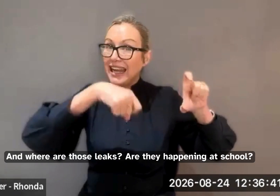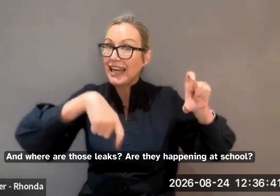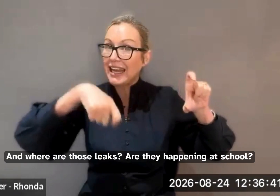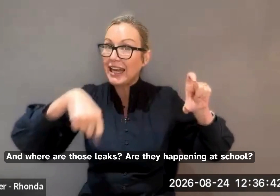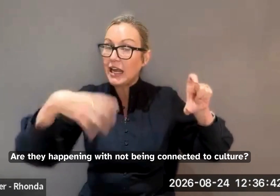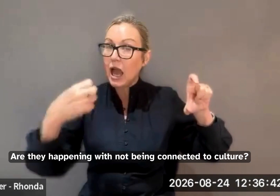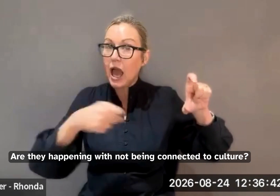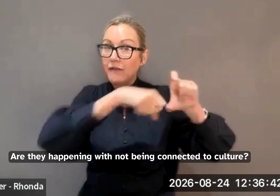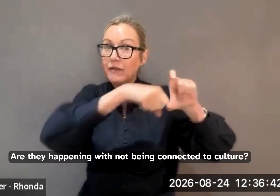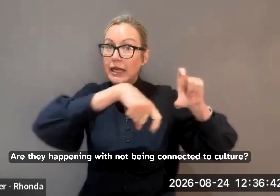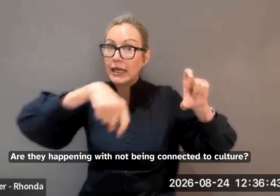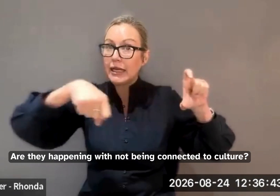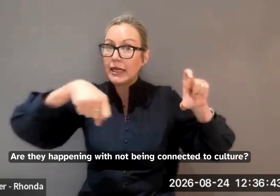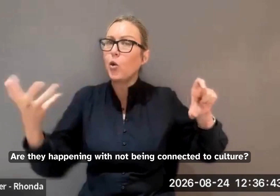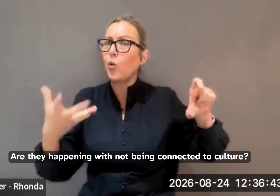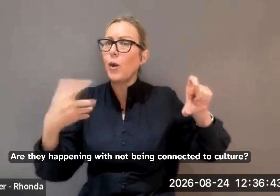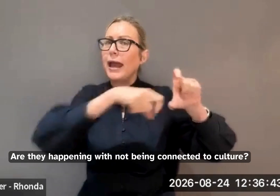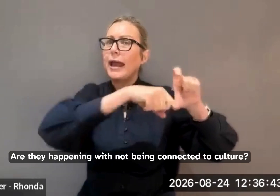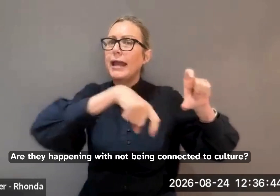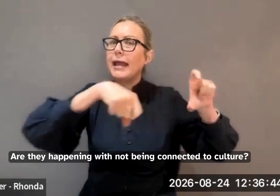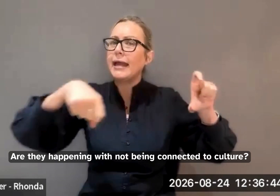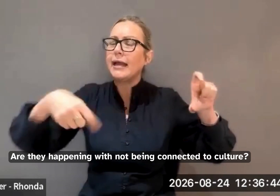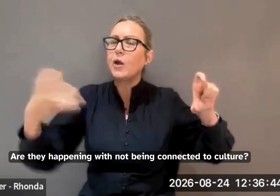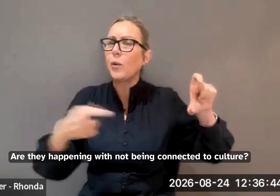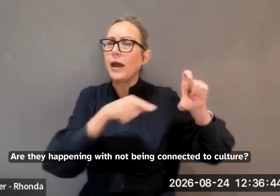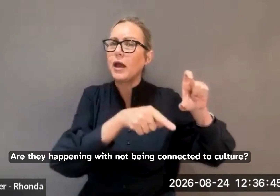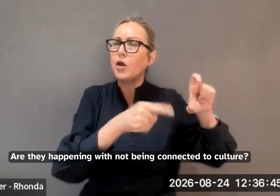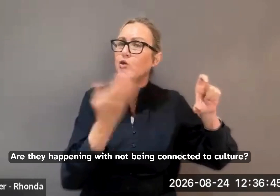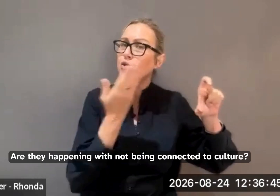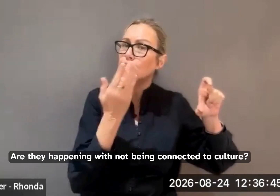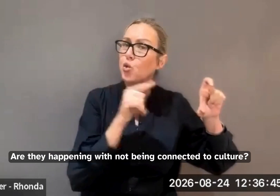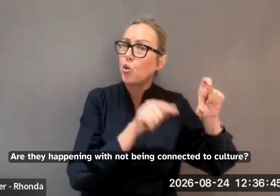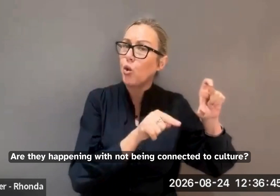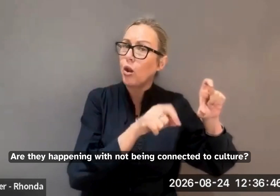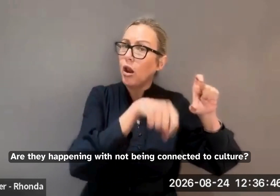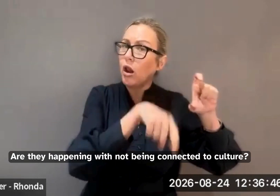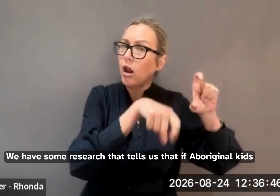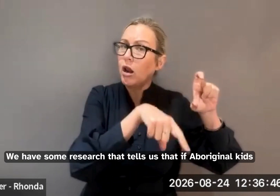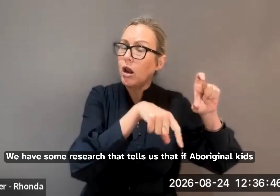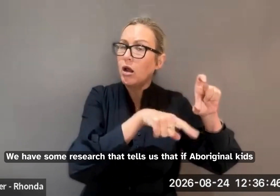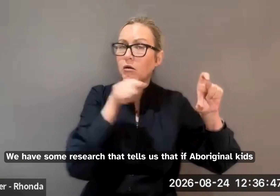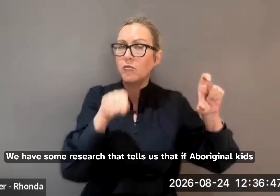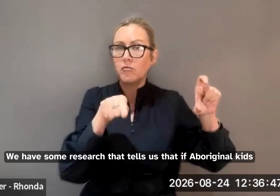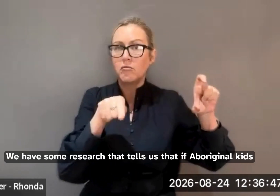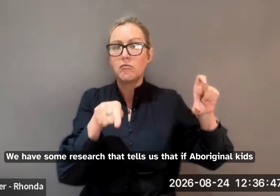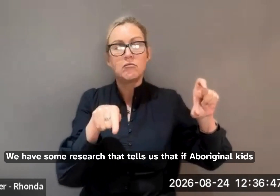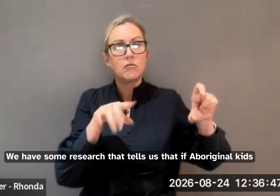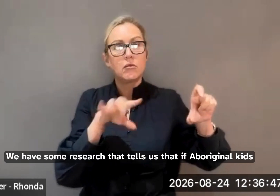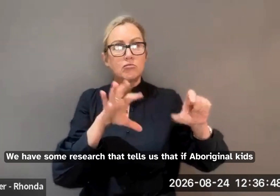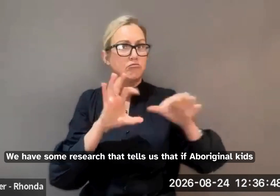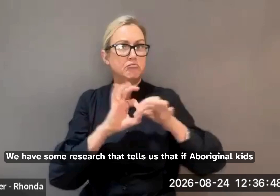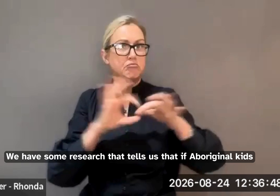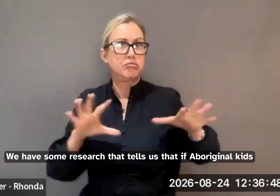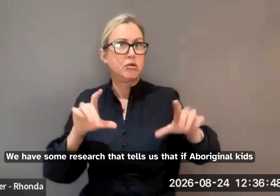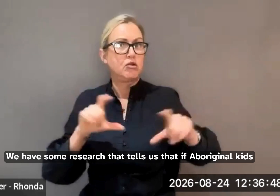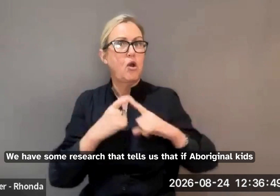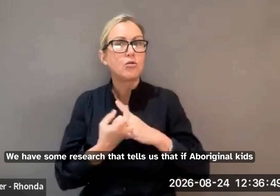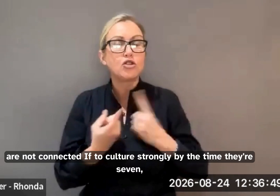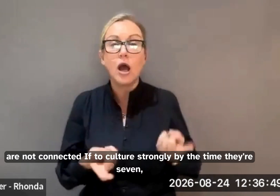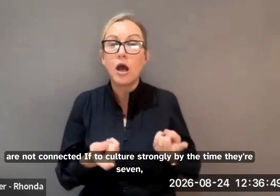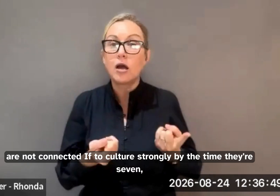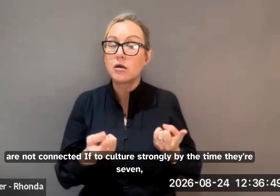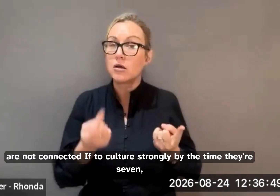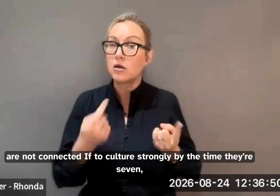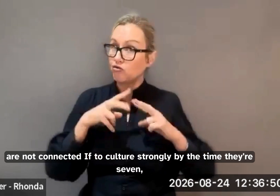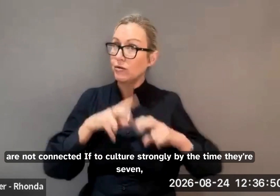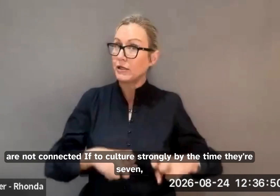happening at school? Are they happening with not being connected to culture? We have some research that tells us that if Aboriginal